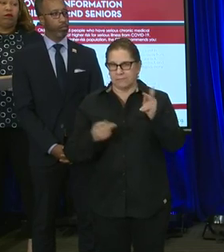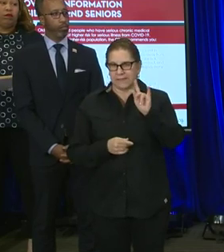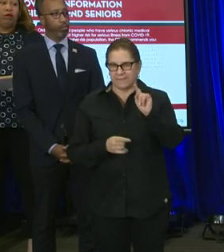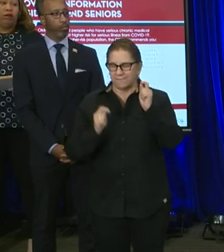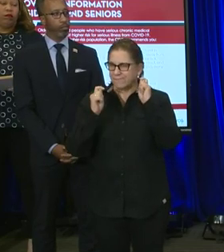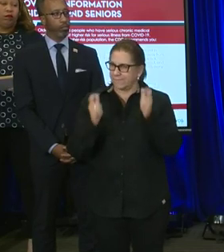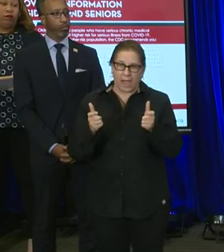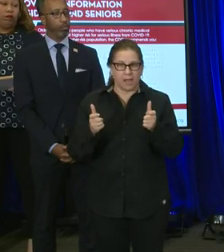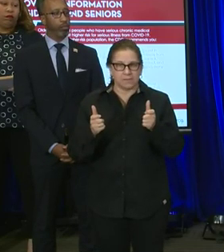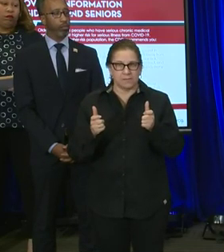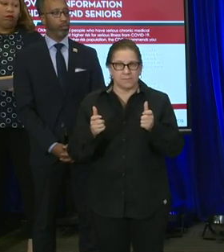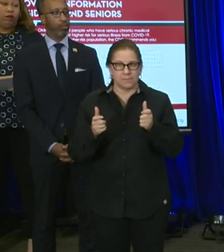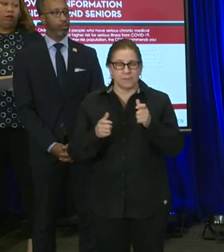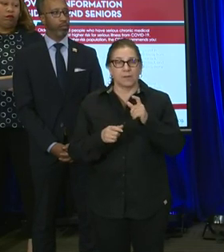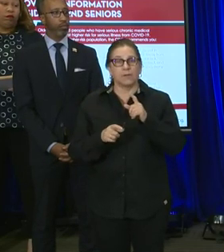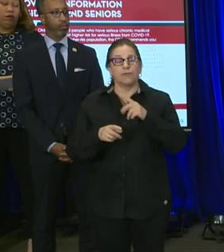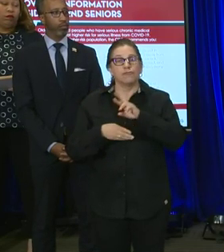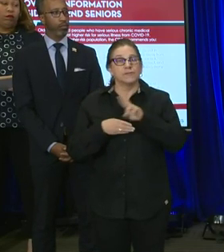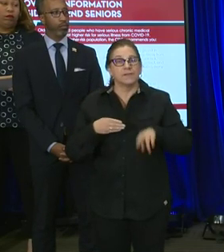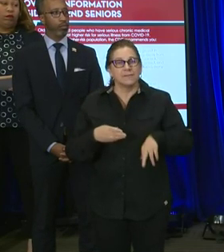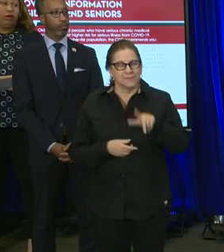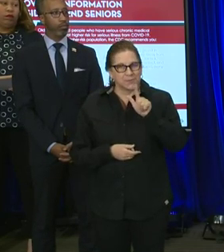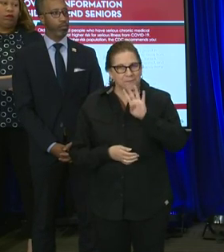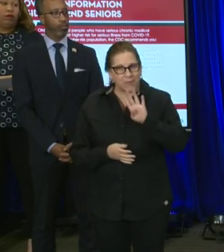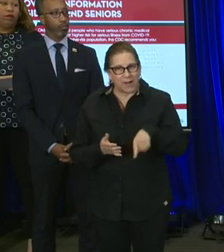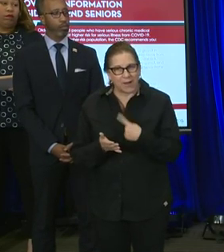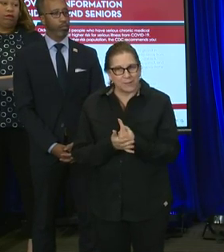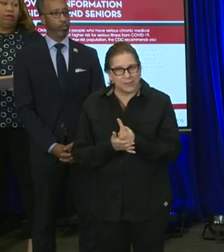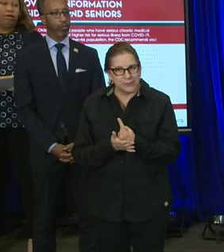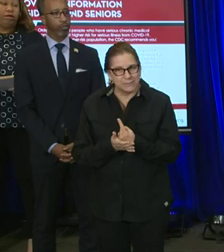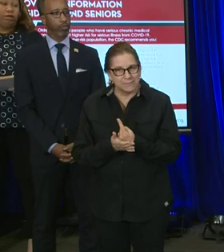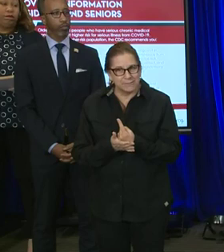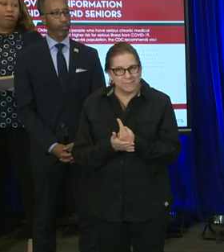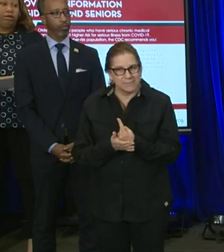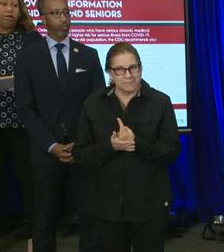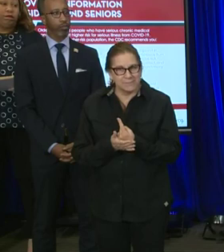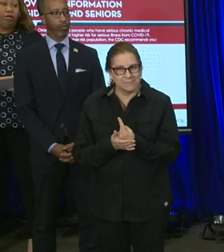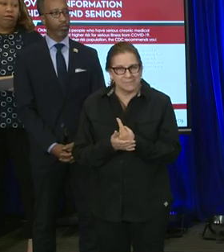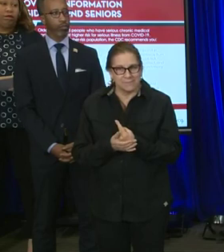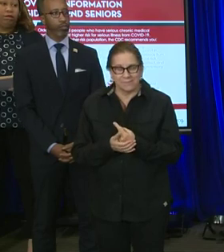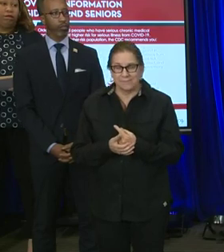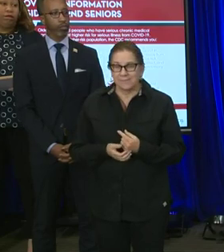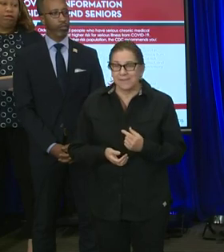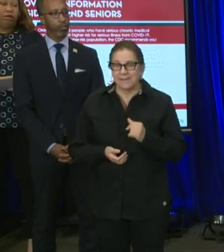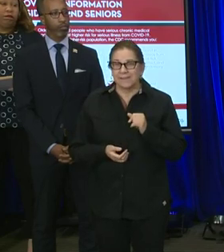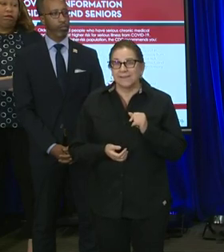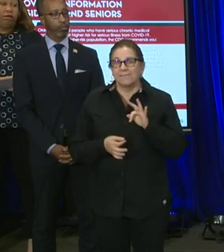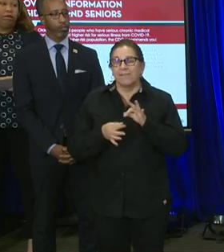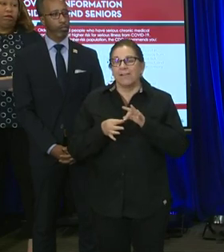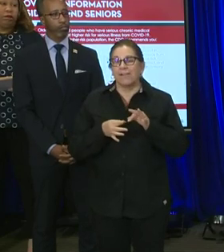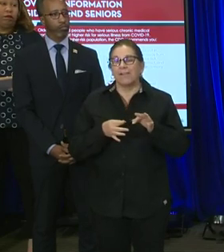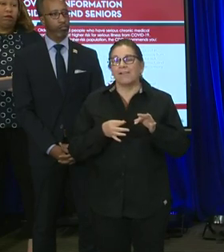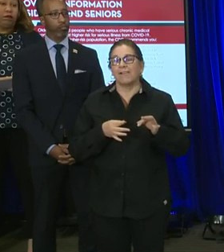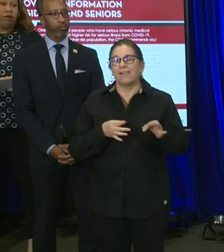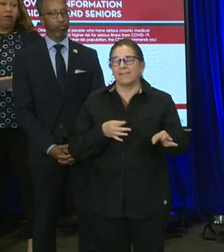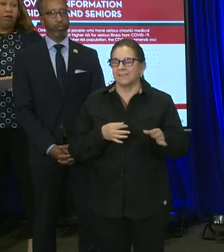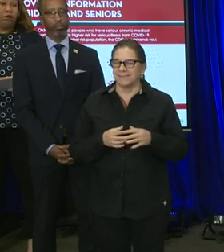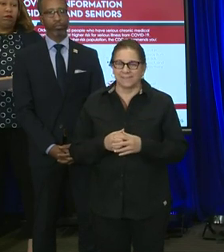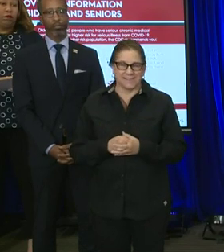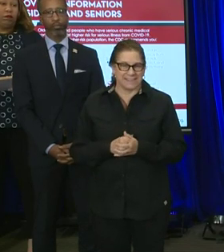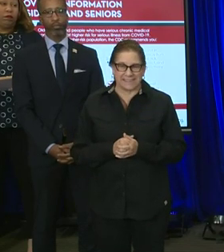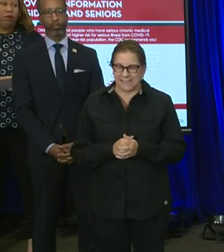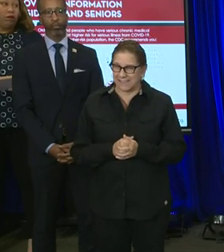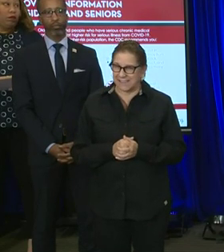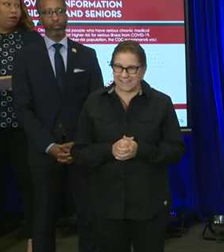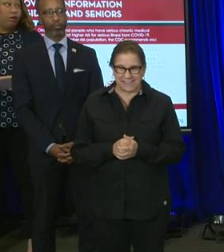of receiving a sample. This is critically important because during these times, we need to be able to